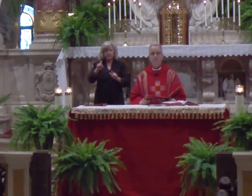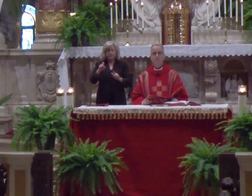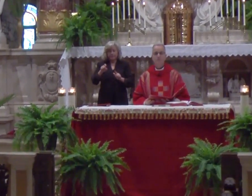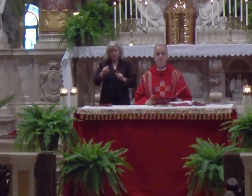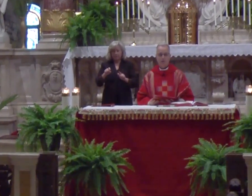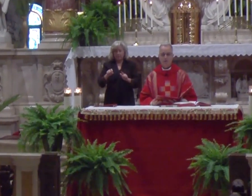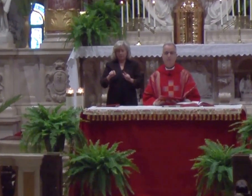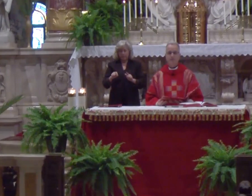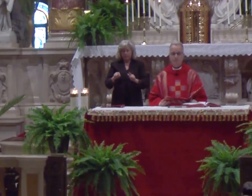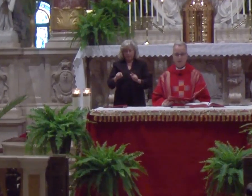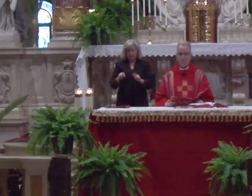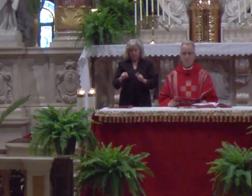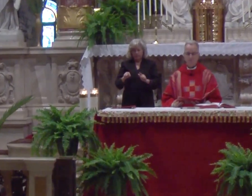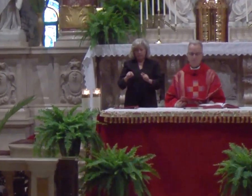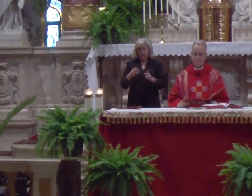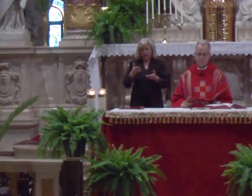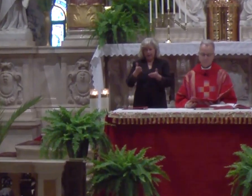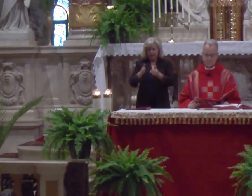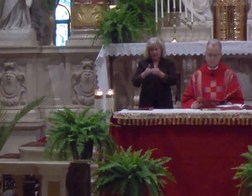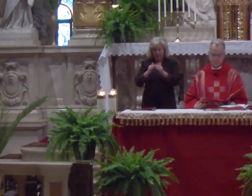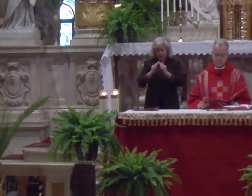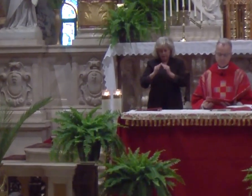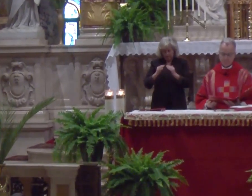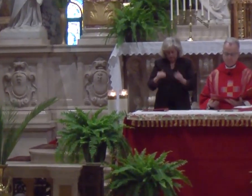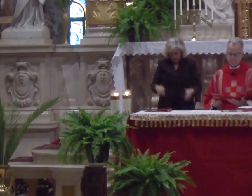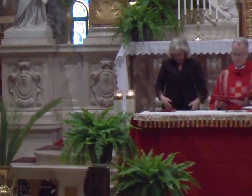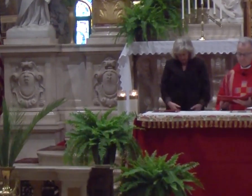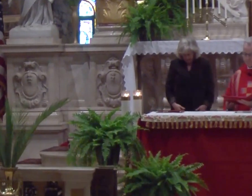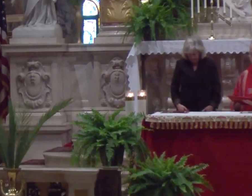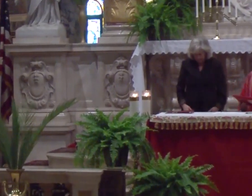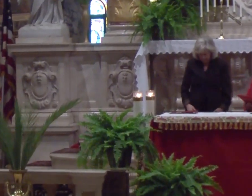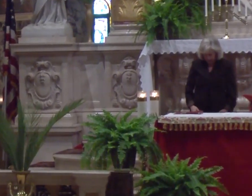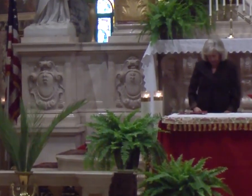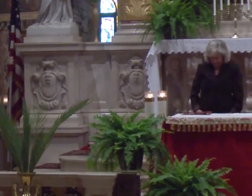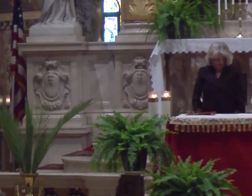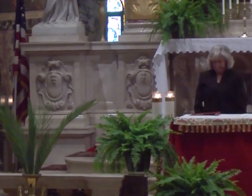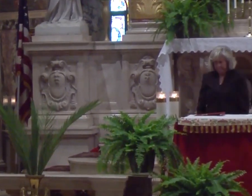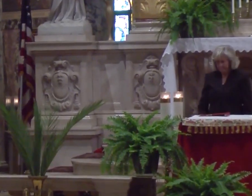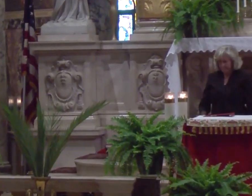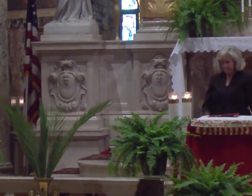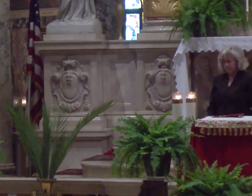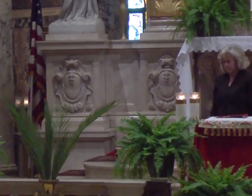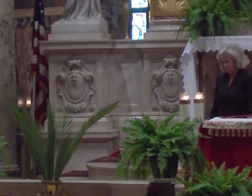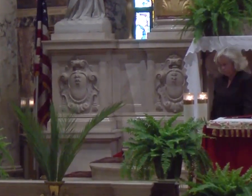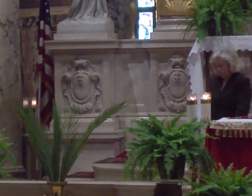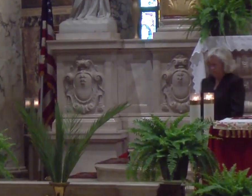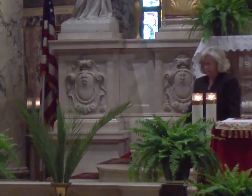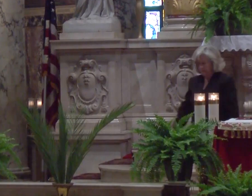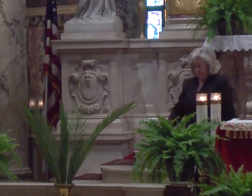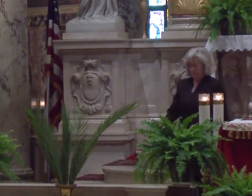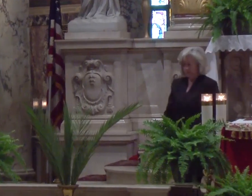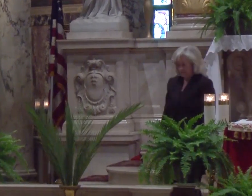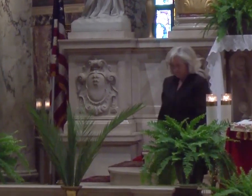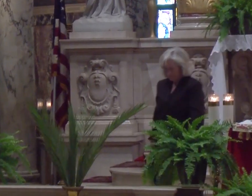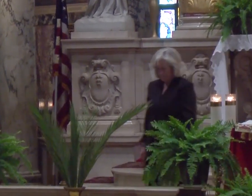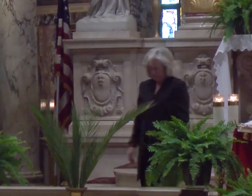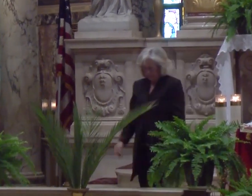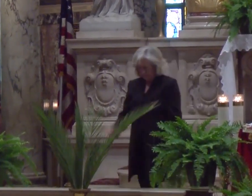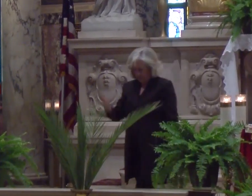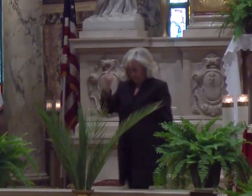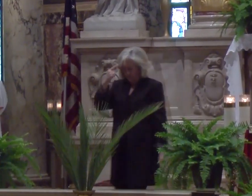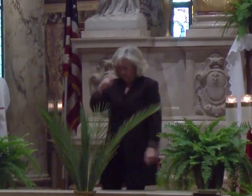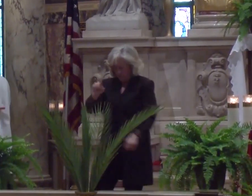petitions to our Heavenly Father. For the Church, as we begin our solemn remembrance of the events of